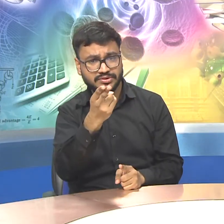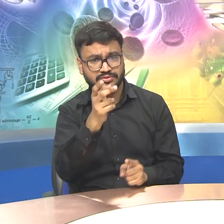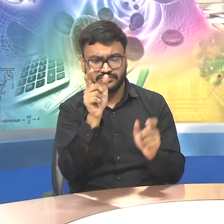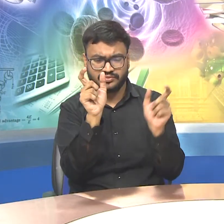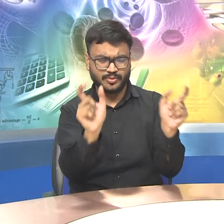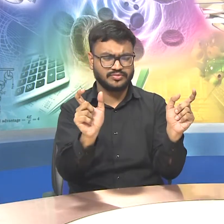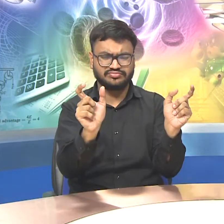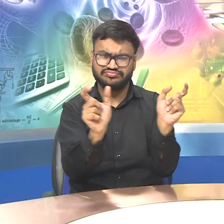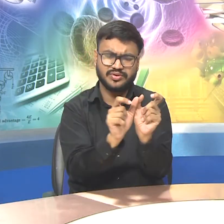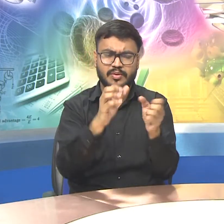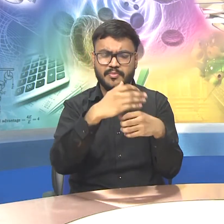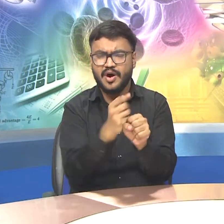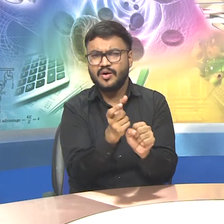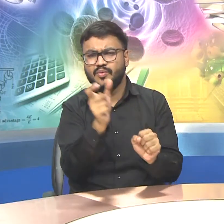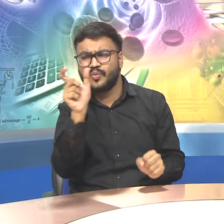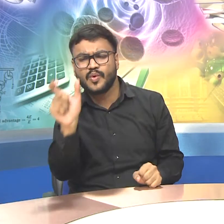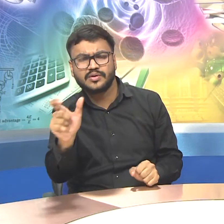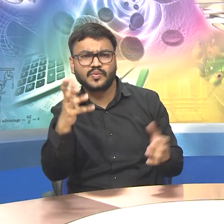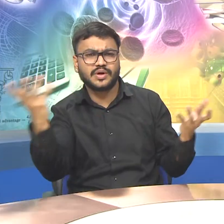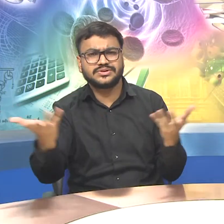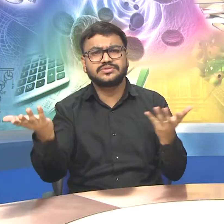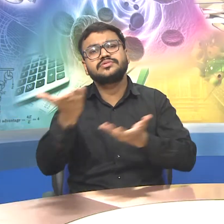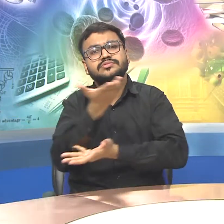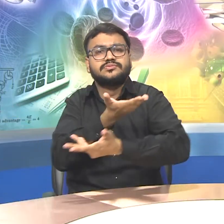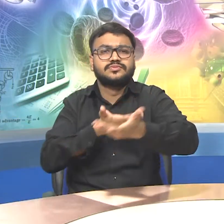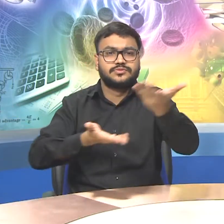The word food along with the rent,